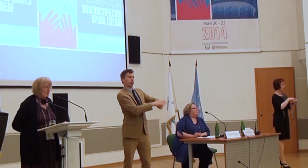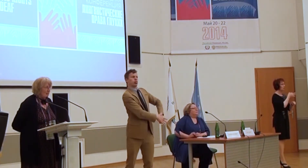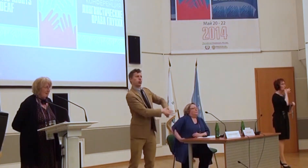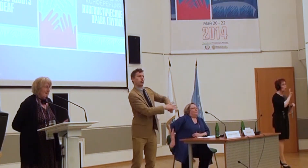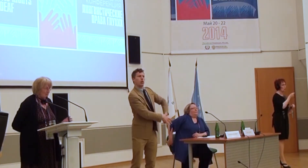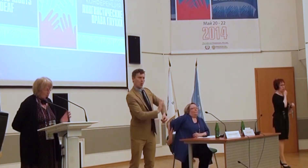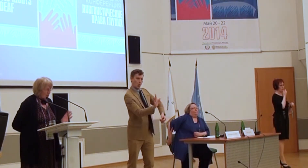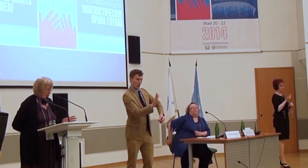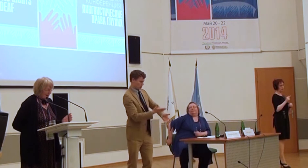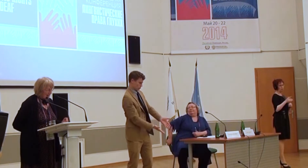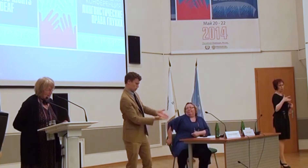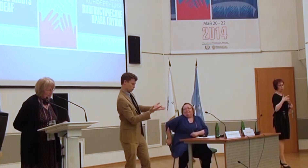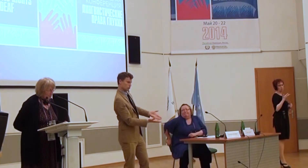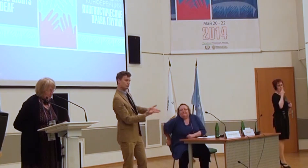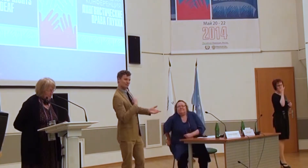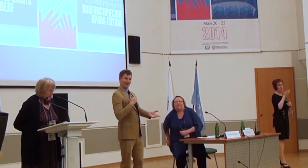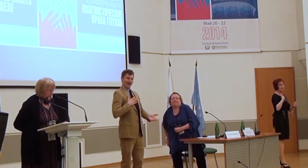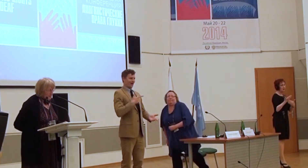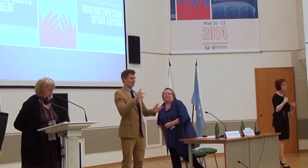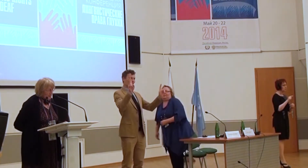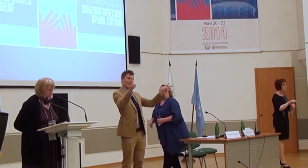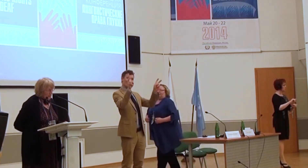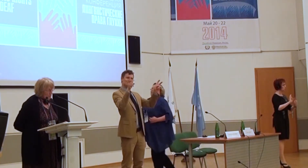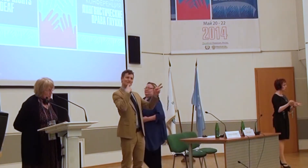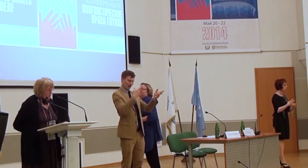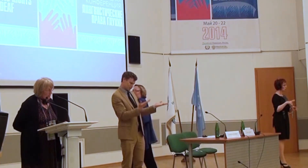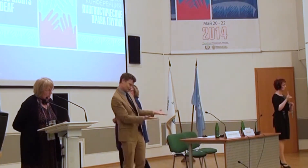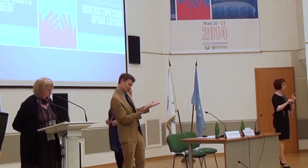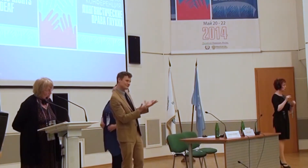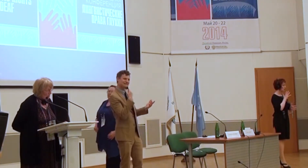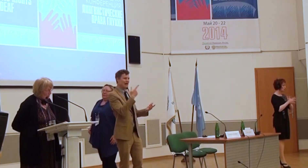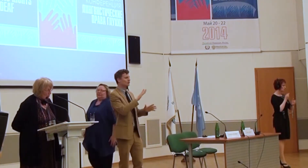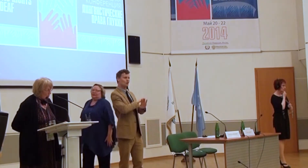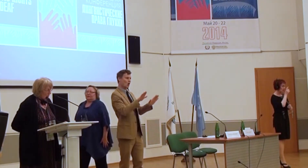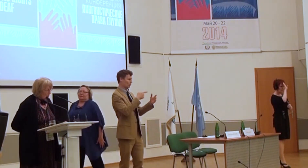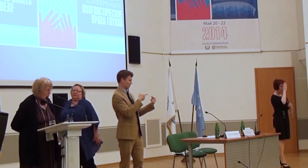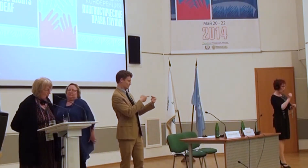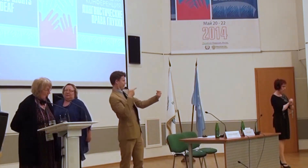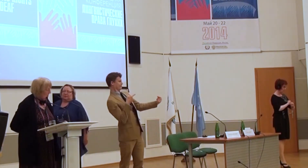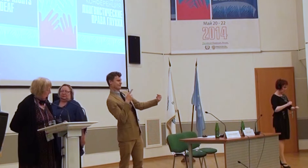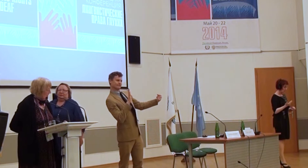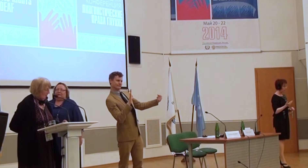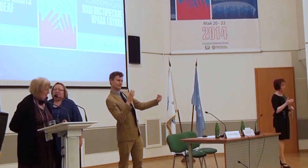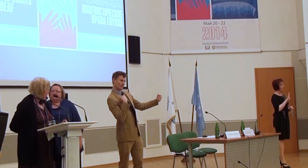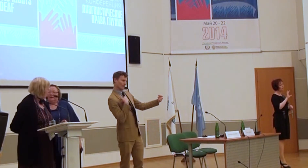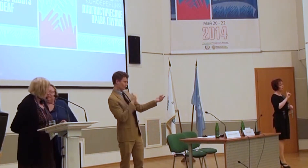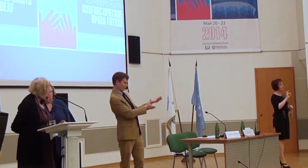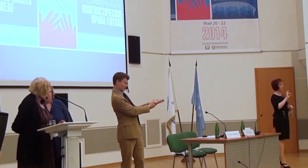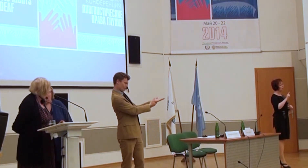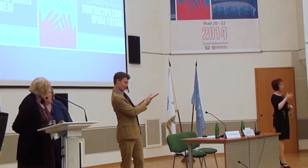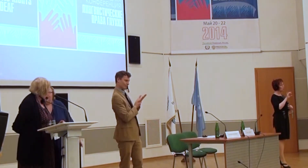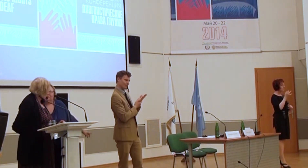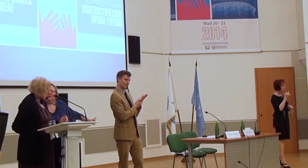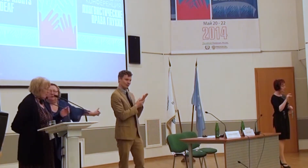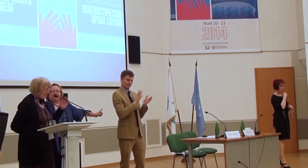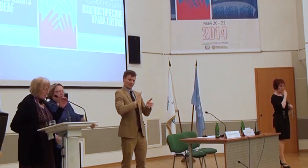an enemy. I do quite like that. He said, that which we take away from deaf children in communication,